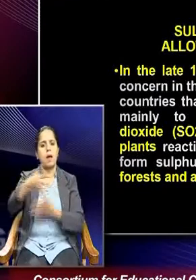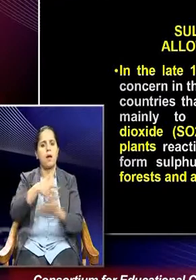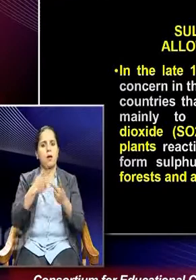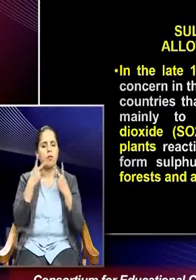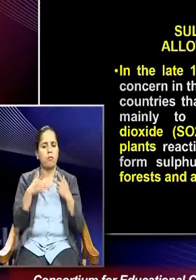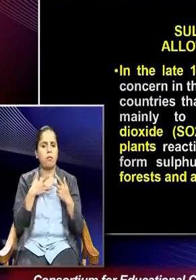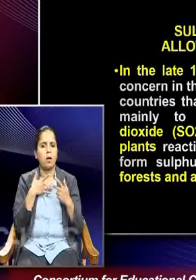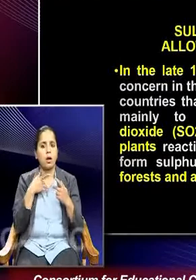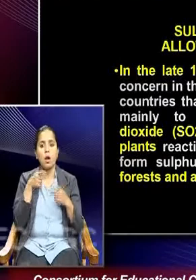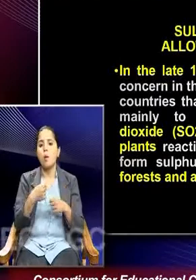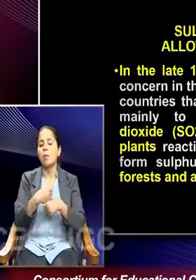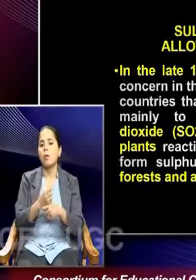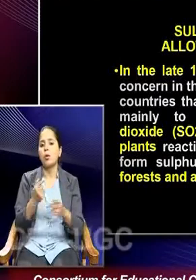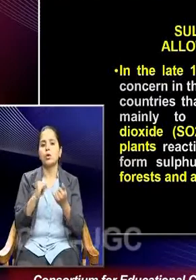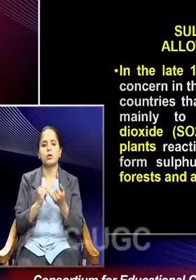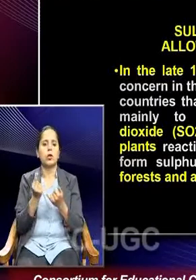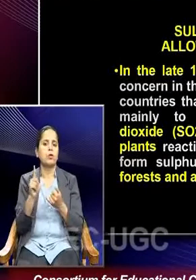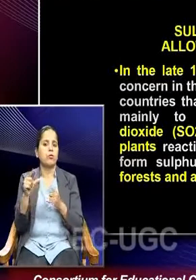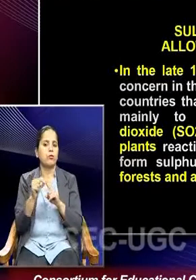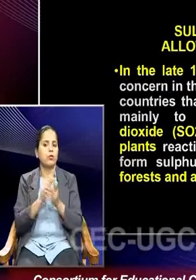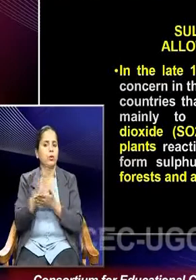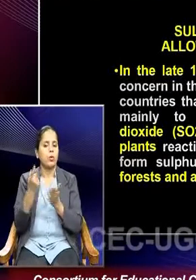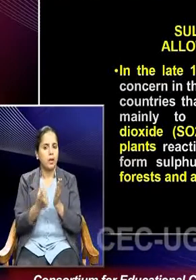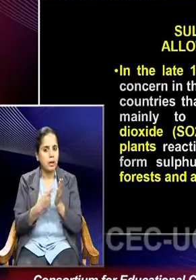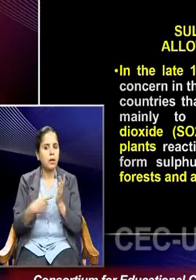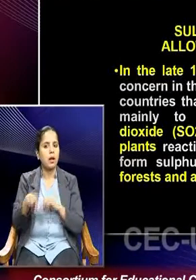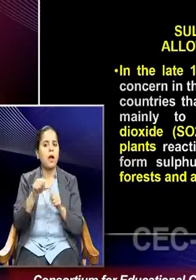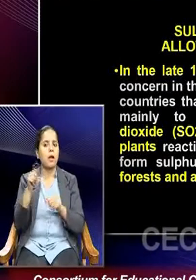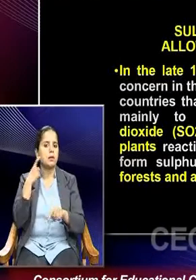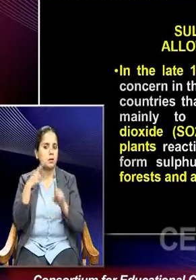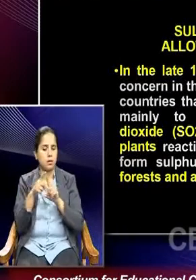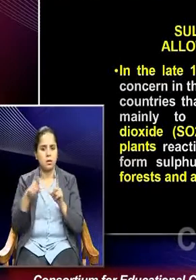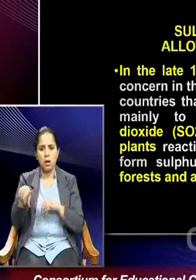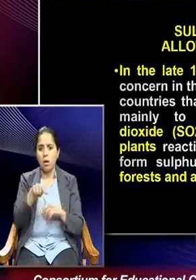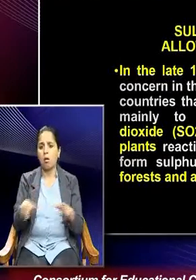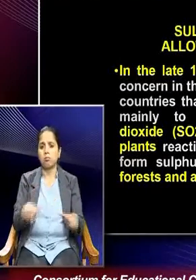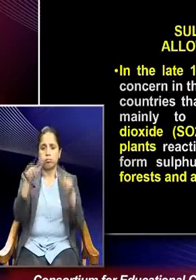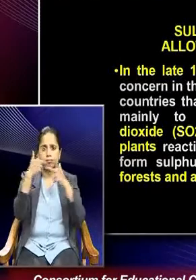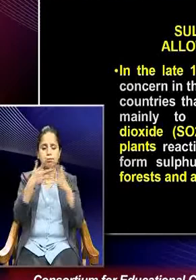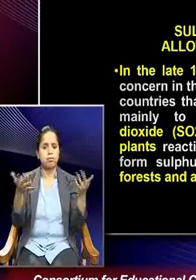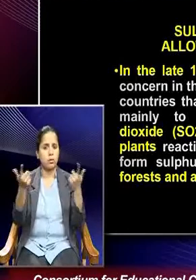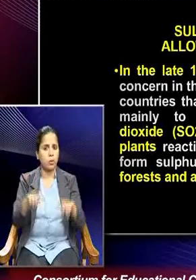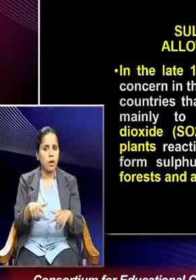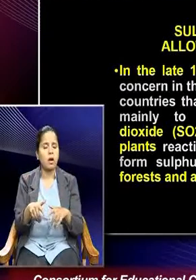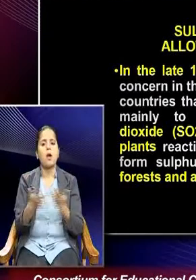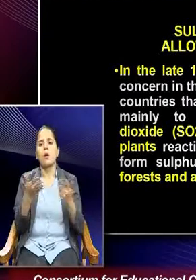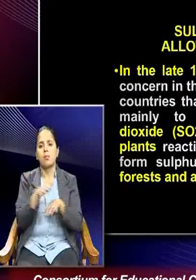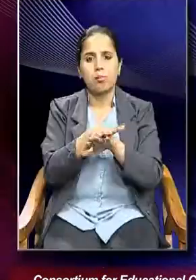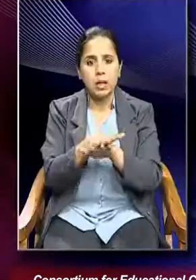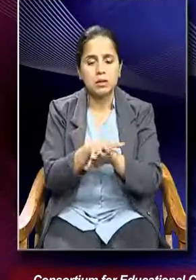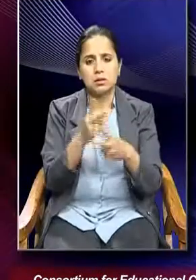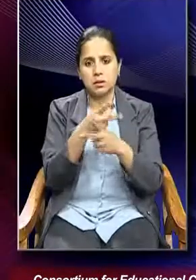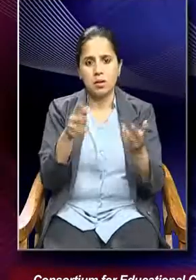in order to form the sulfuric acid, which was damaging the forest and aquatic ecosystem all around.